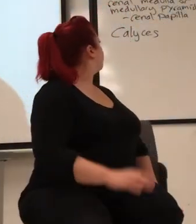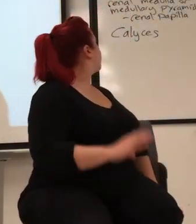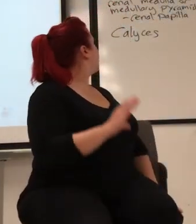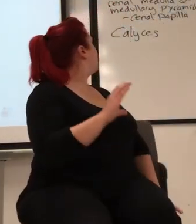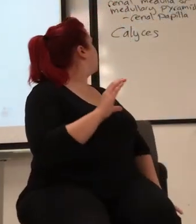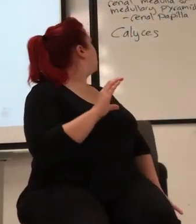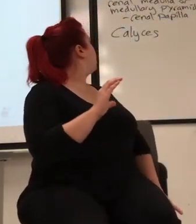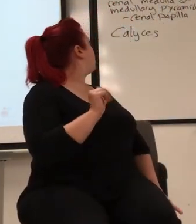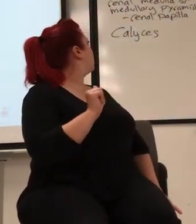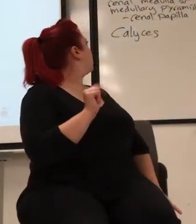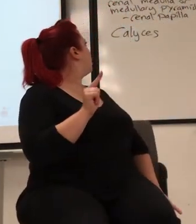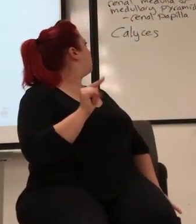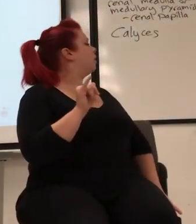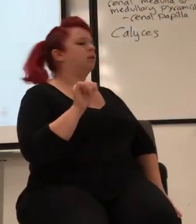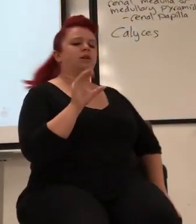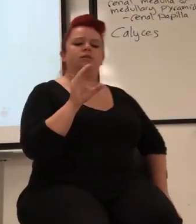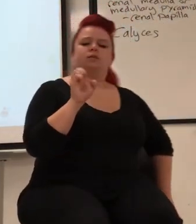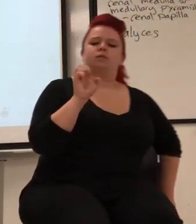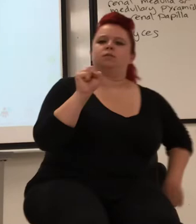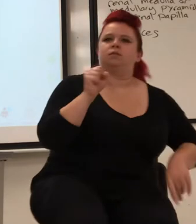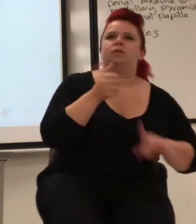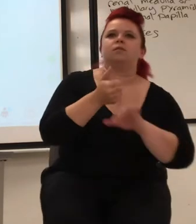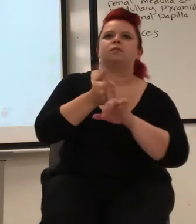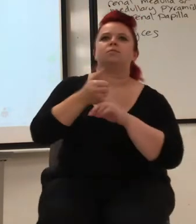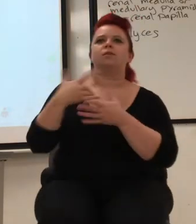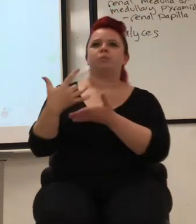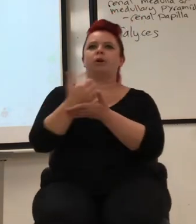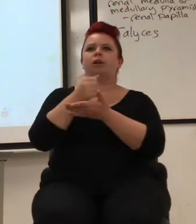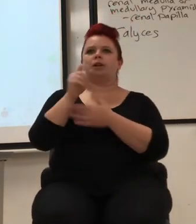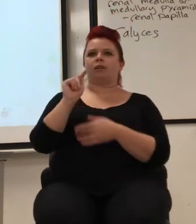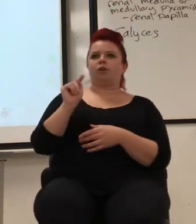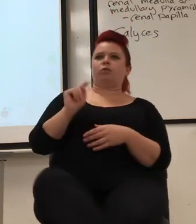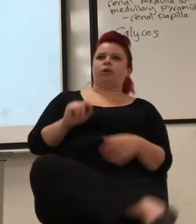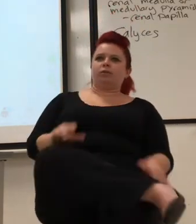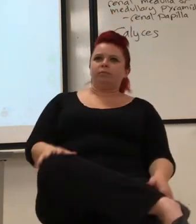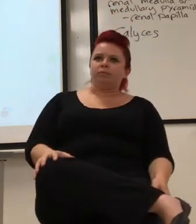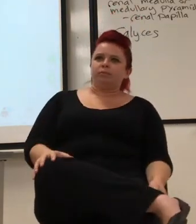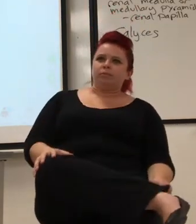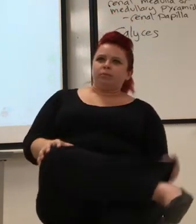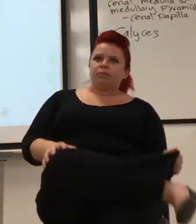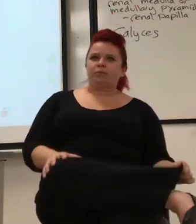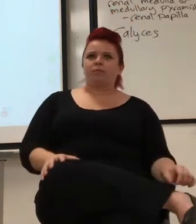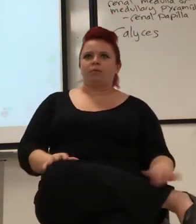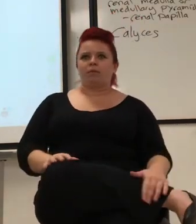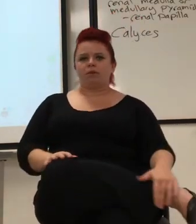To collect the urine. I like those.